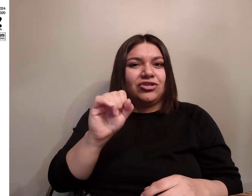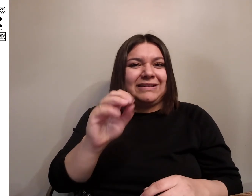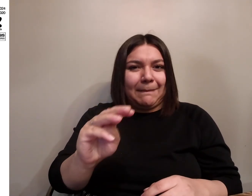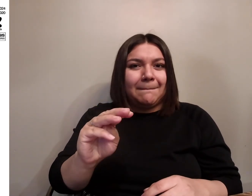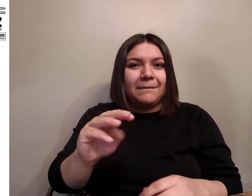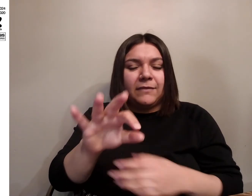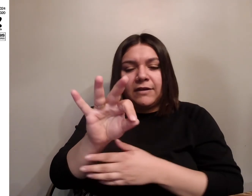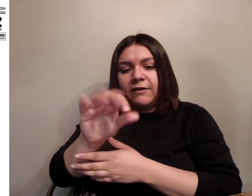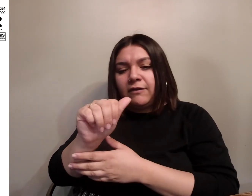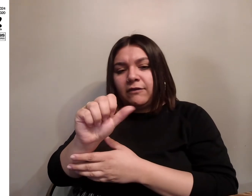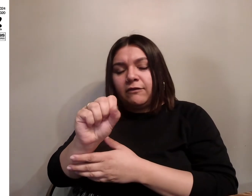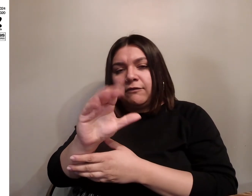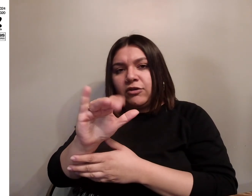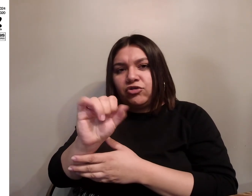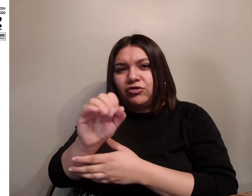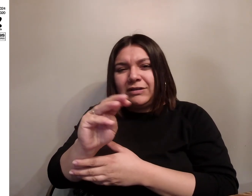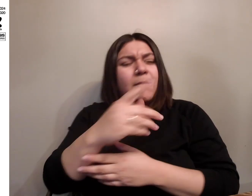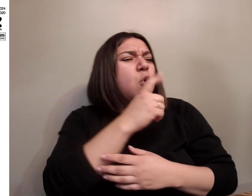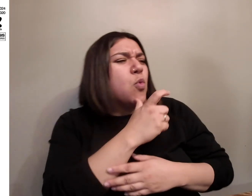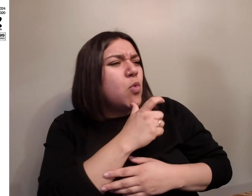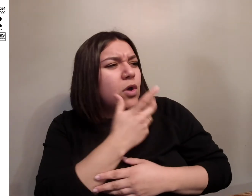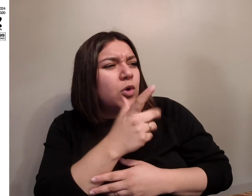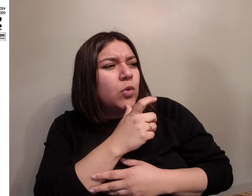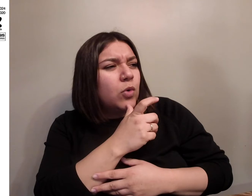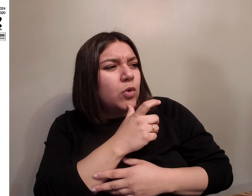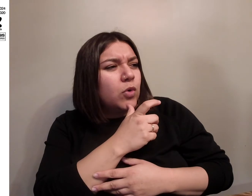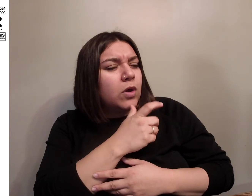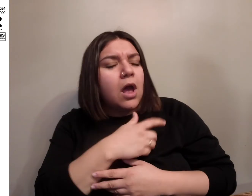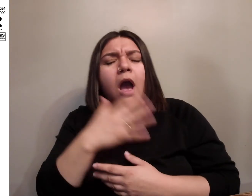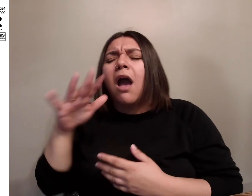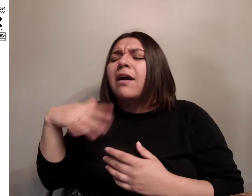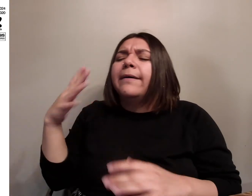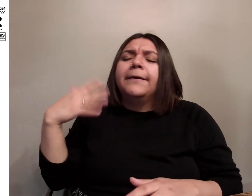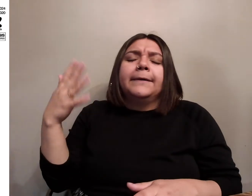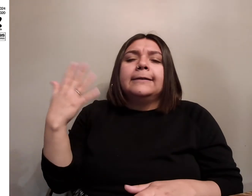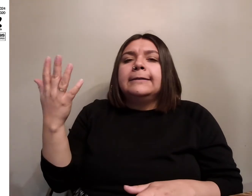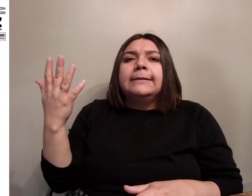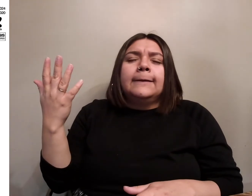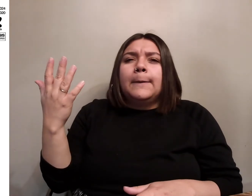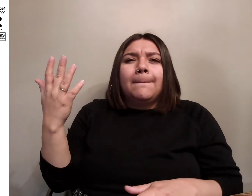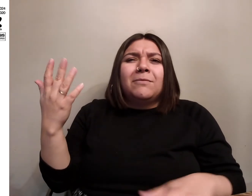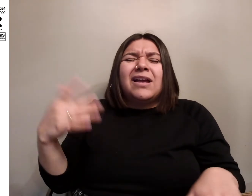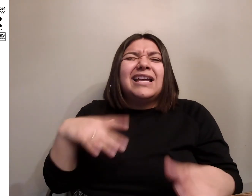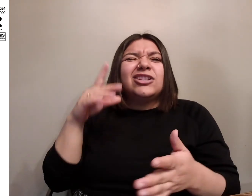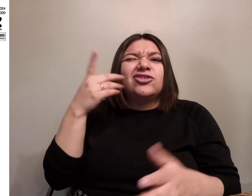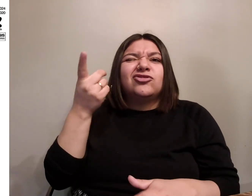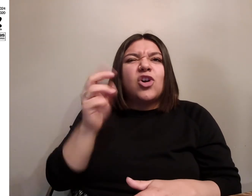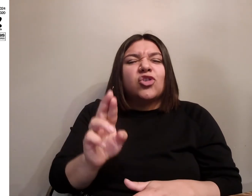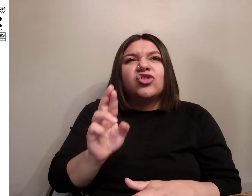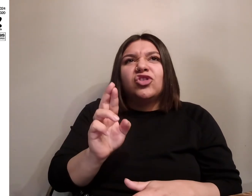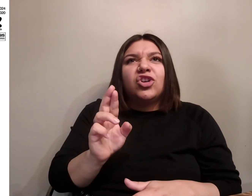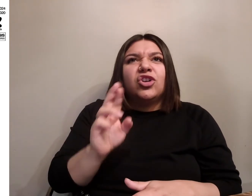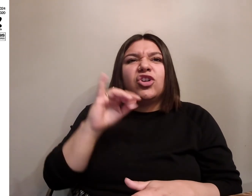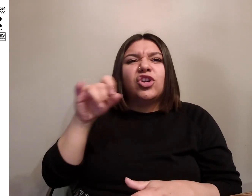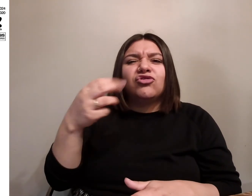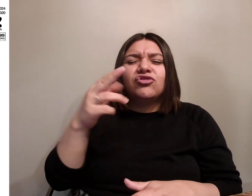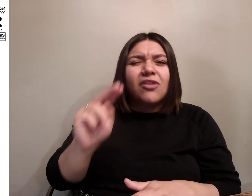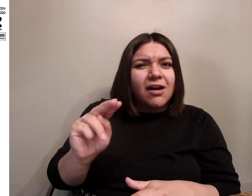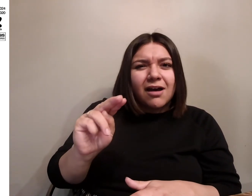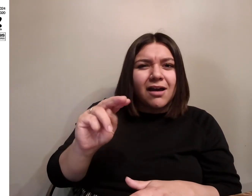mass psychology of fascism. So who was that? Who was he?